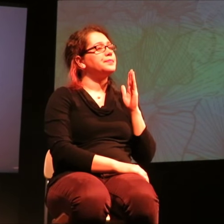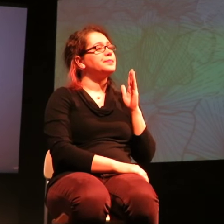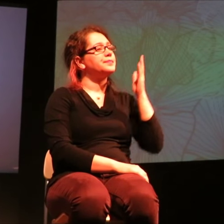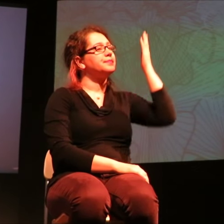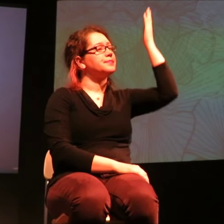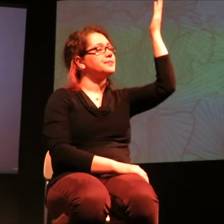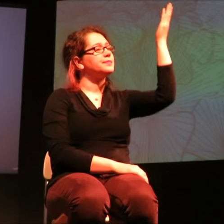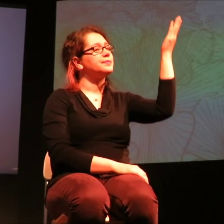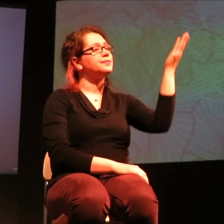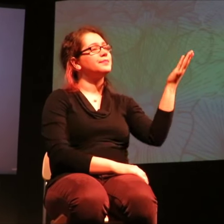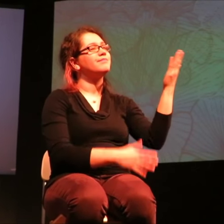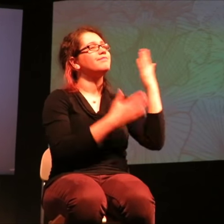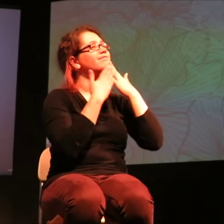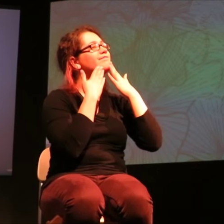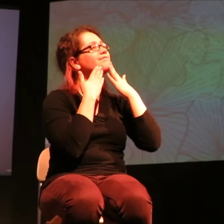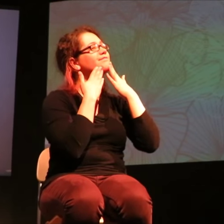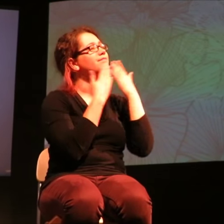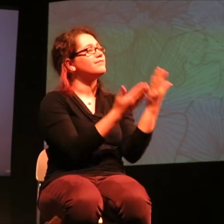you are good,